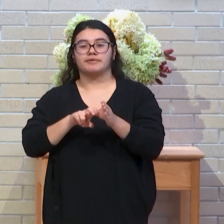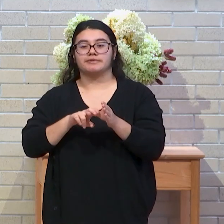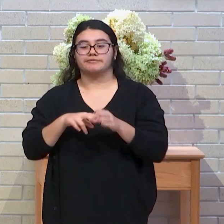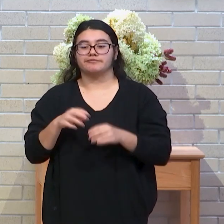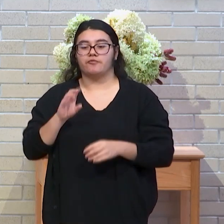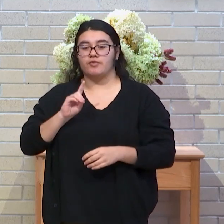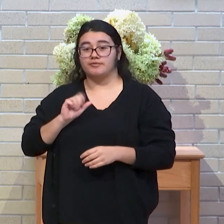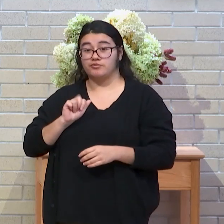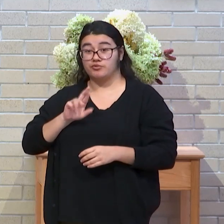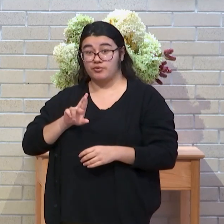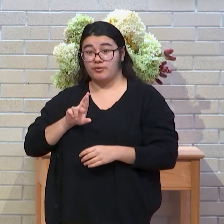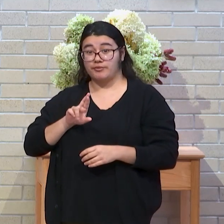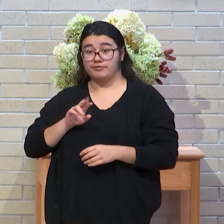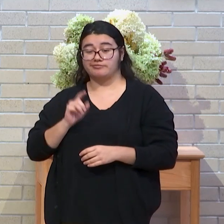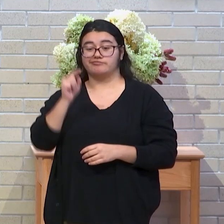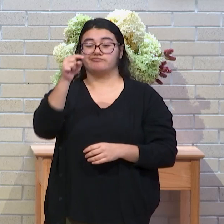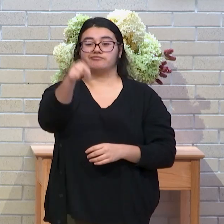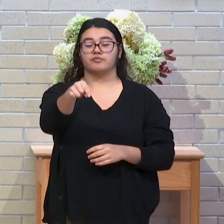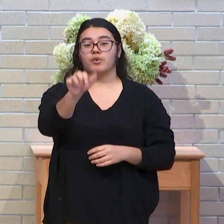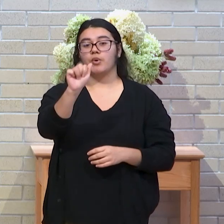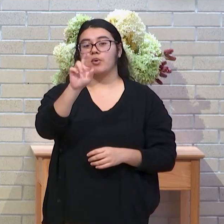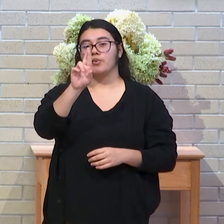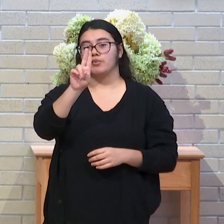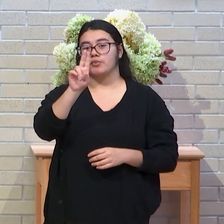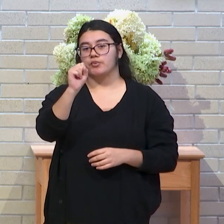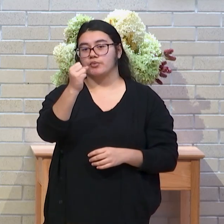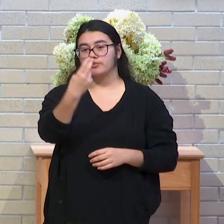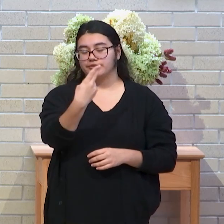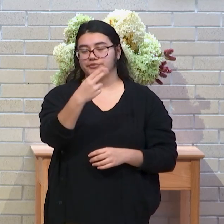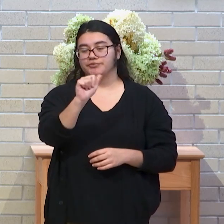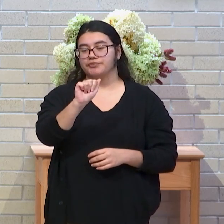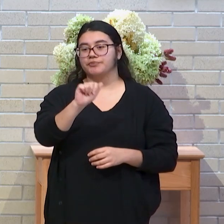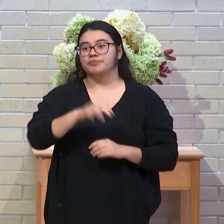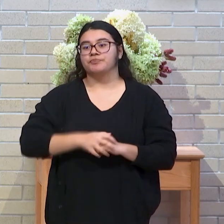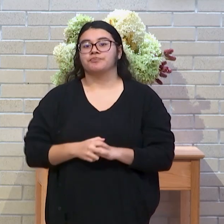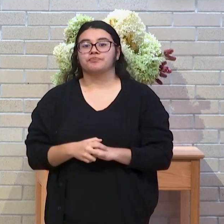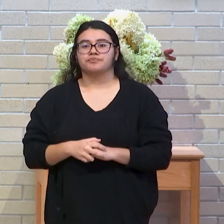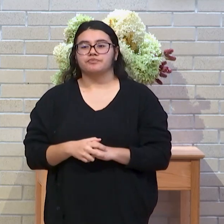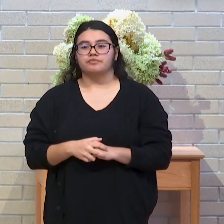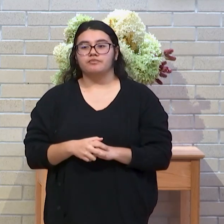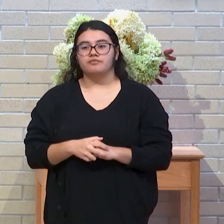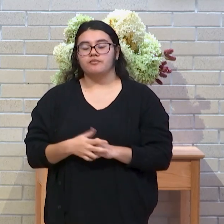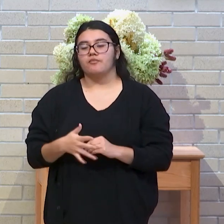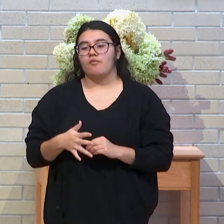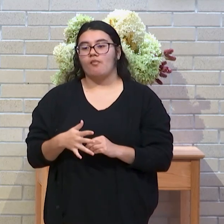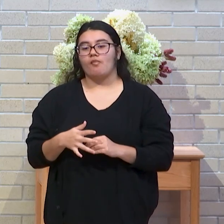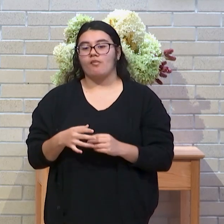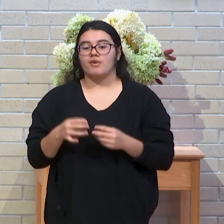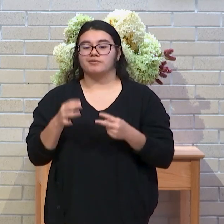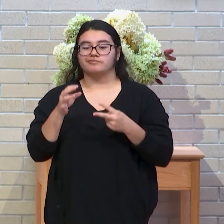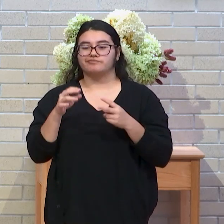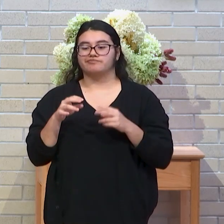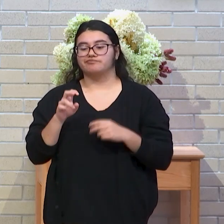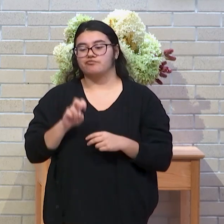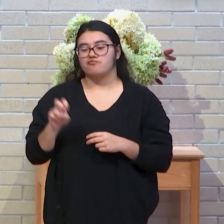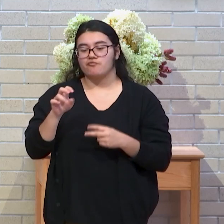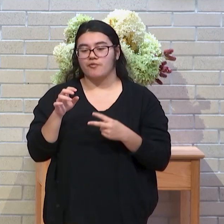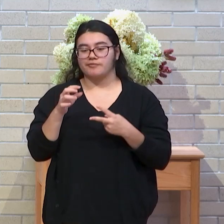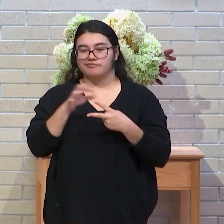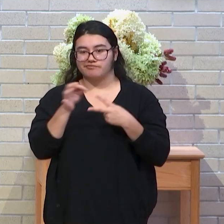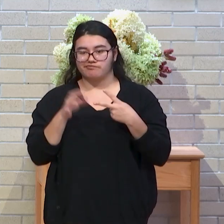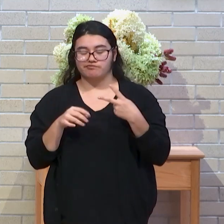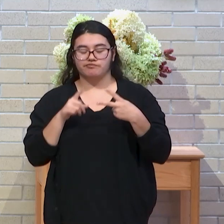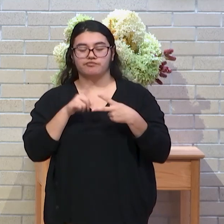our journey out to service. The alternate option was a bus, but the train would hopefully be faster, allow for more space to move around, and just overall be more